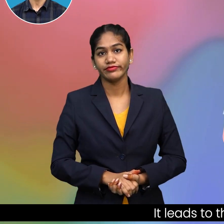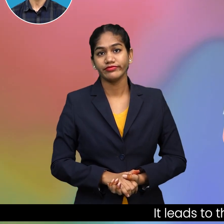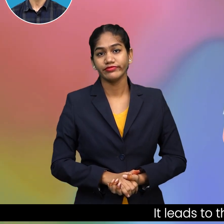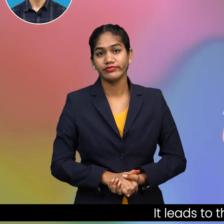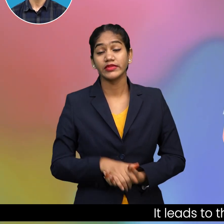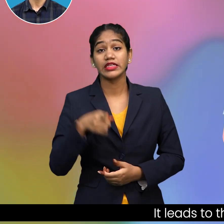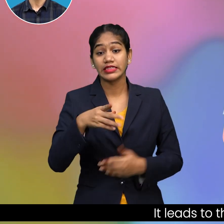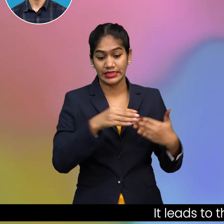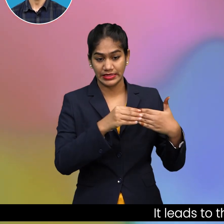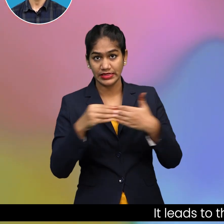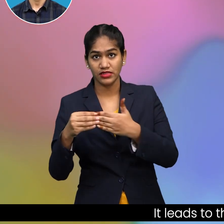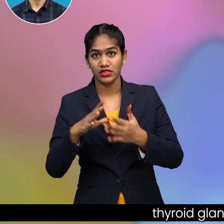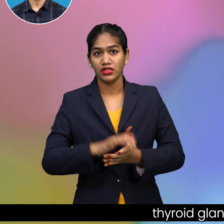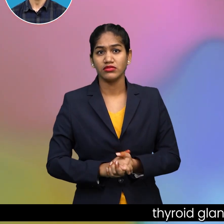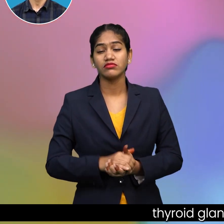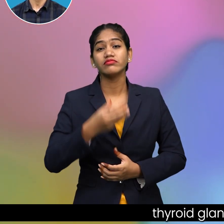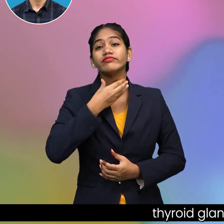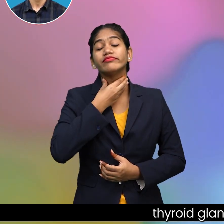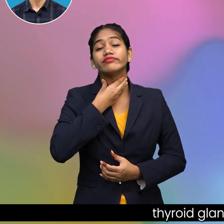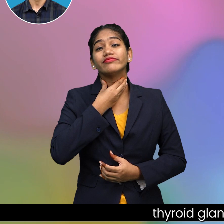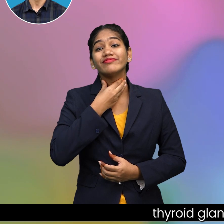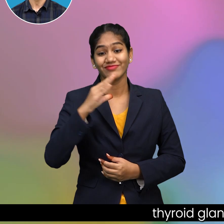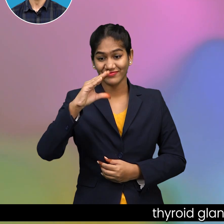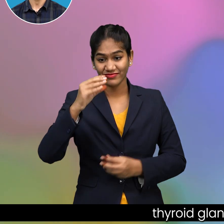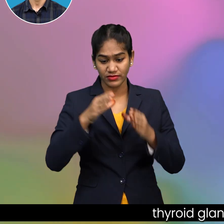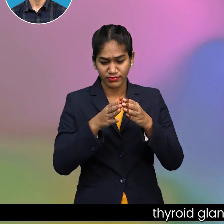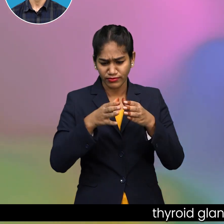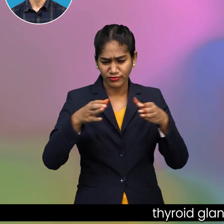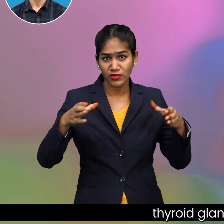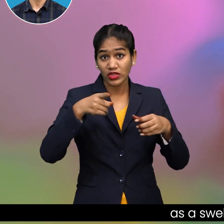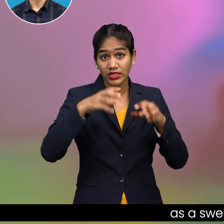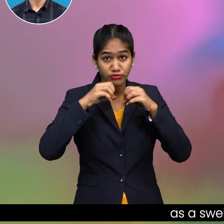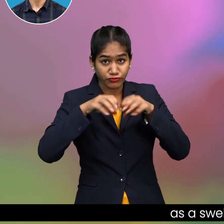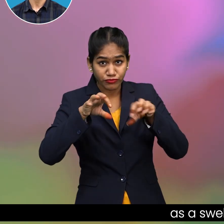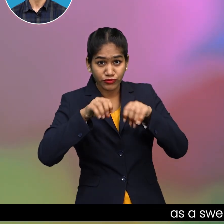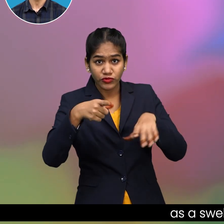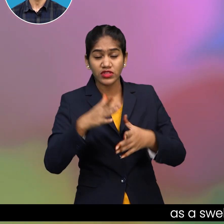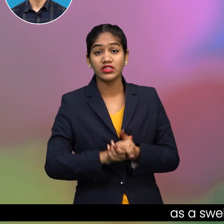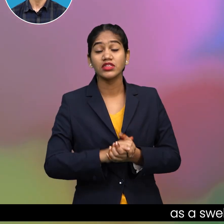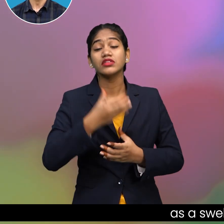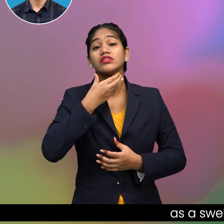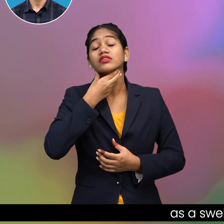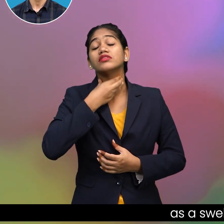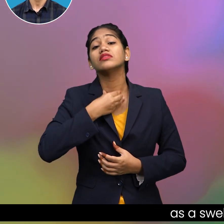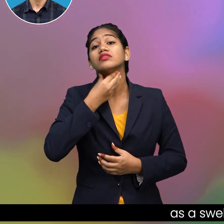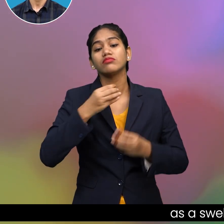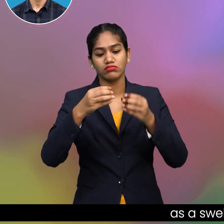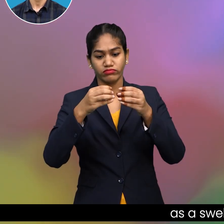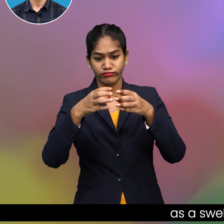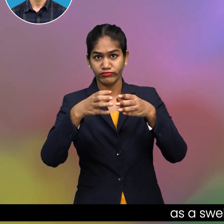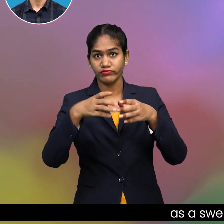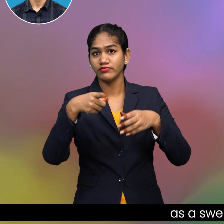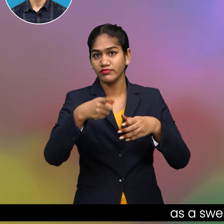It leads to enlargement of thyroid gland, which protrudes as a swelling in the neck